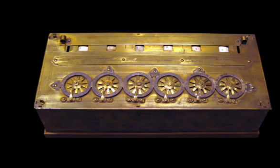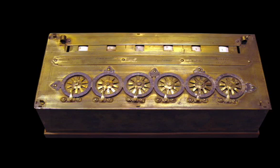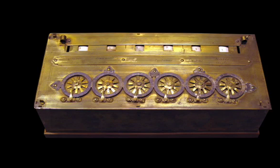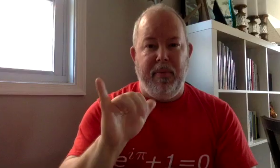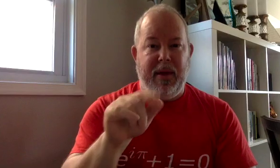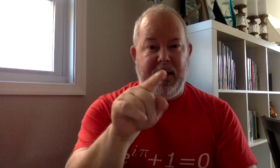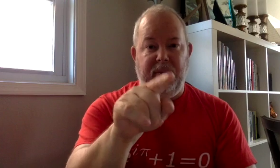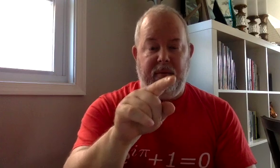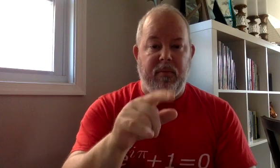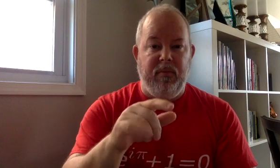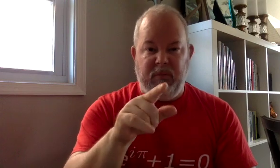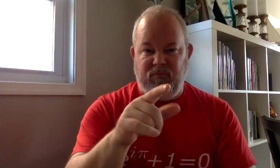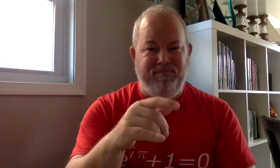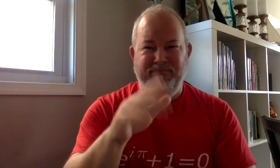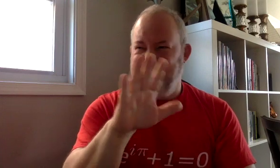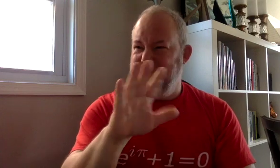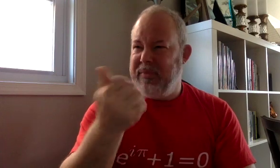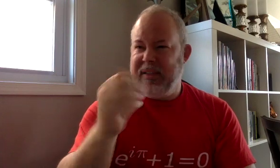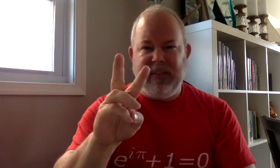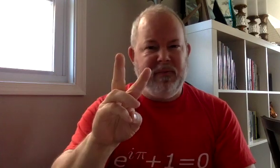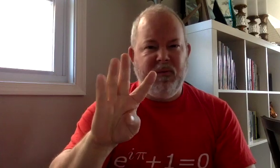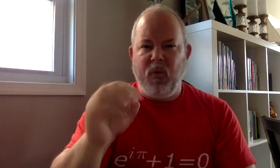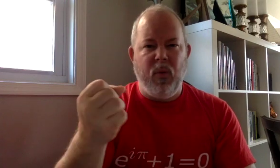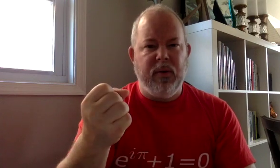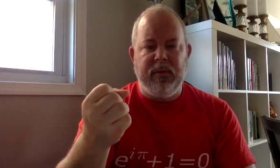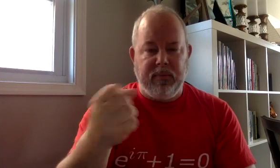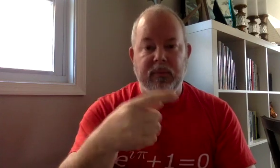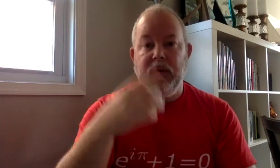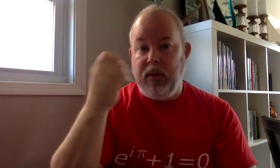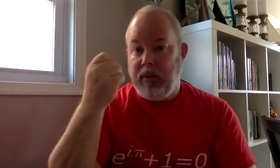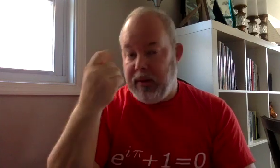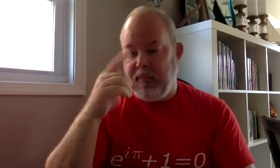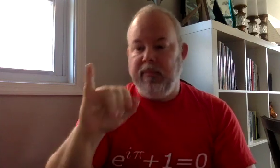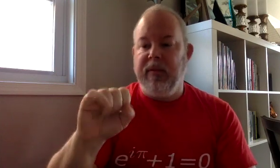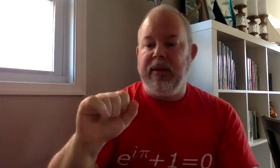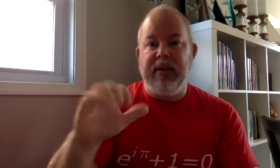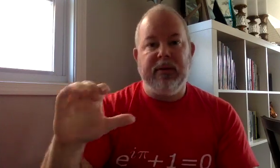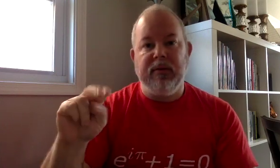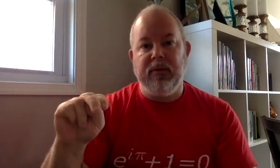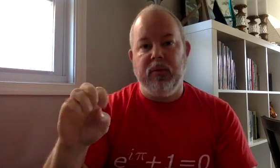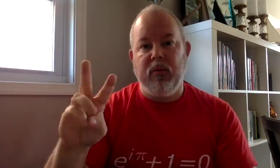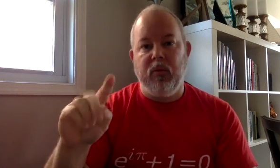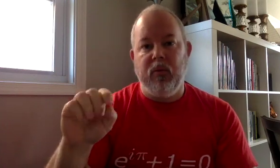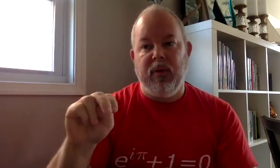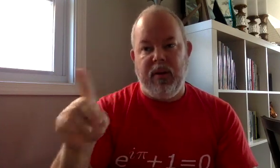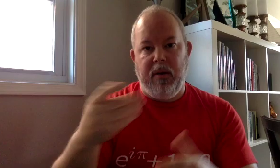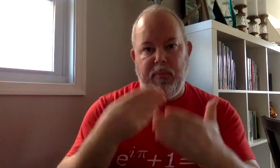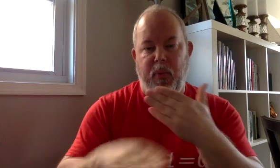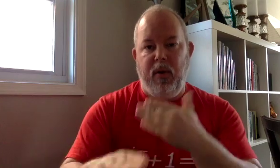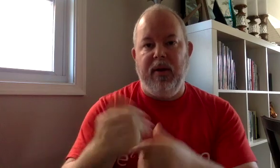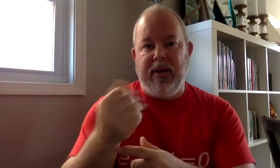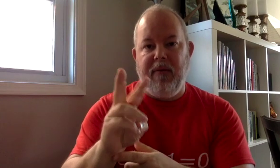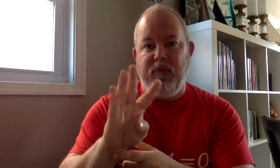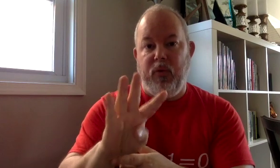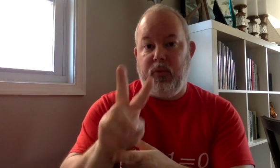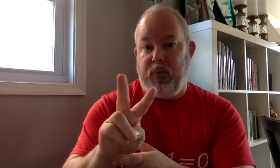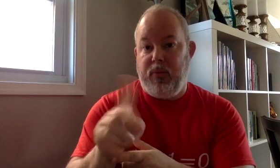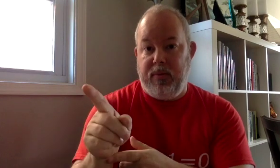All this against the backdrop of a devastatingly urgent humanitarian crisis on the ground in Ukraine. Massive numbers of civilians are